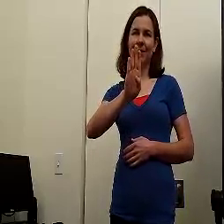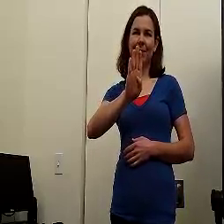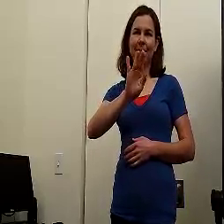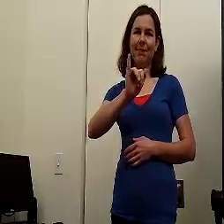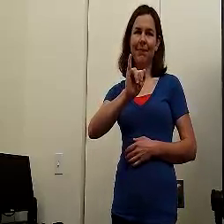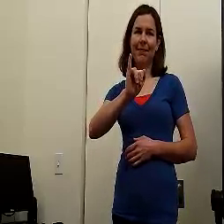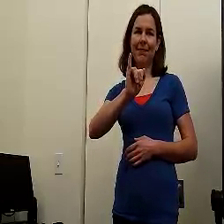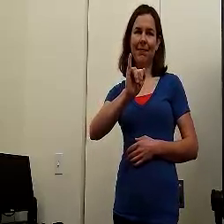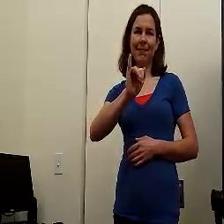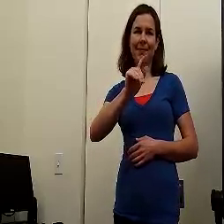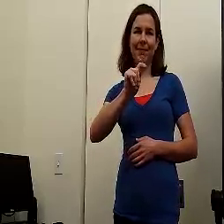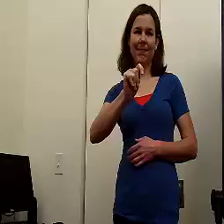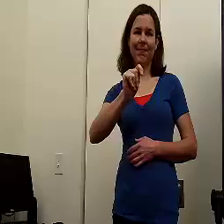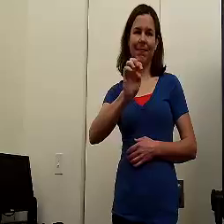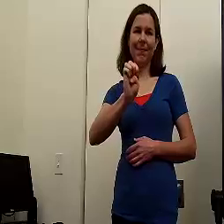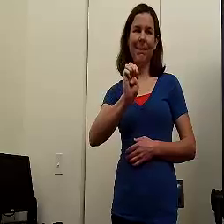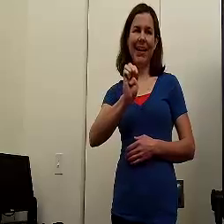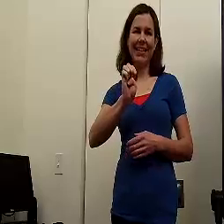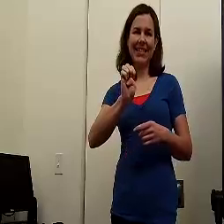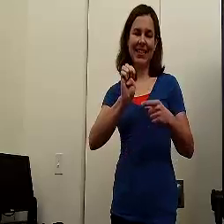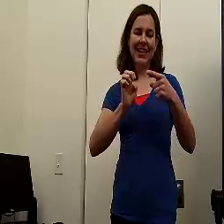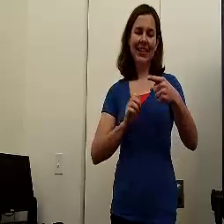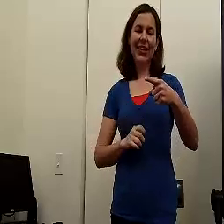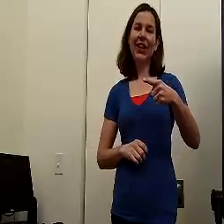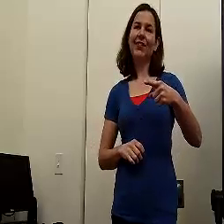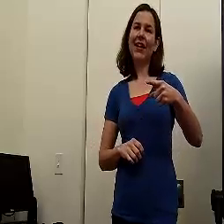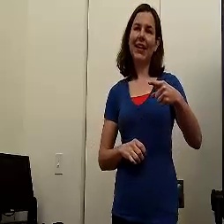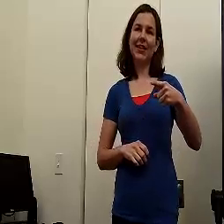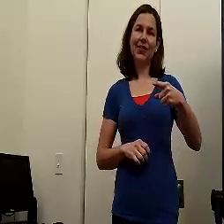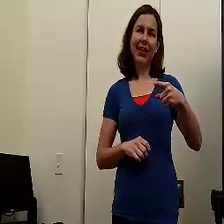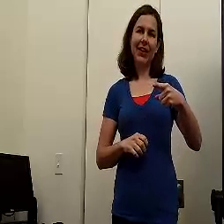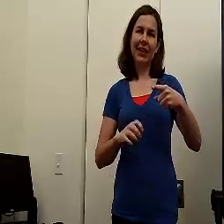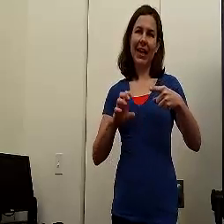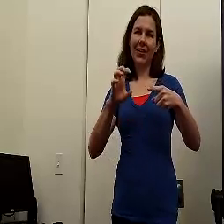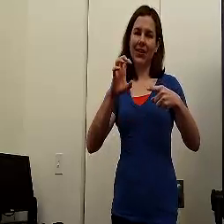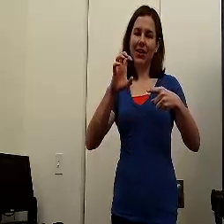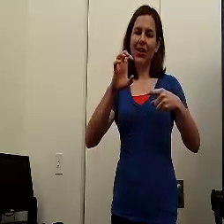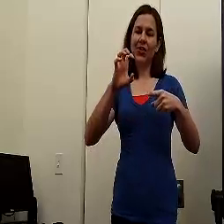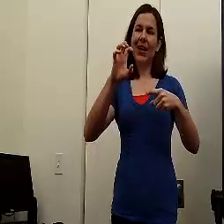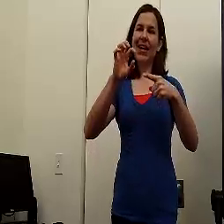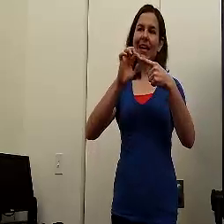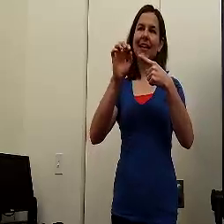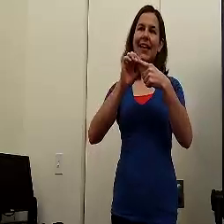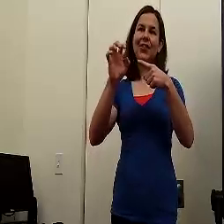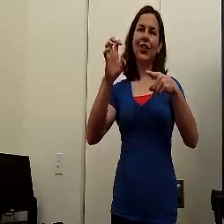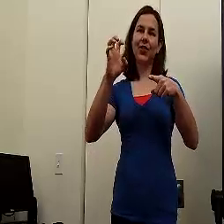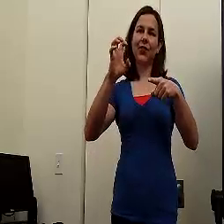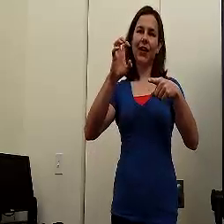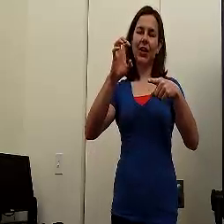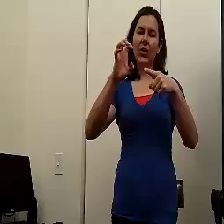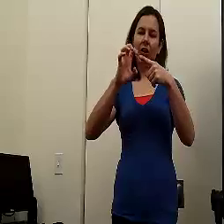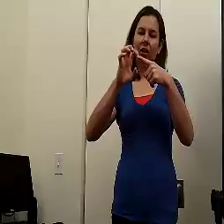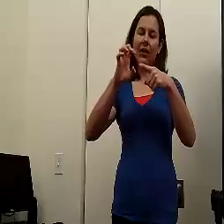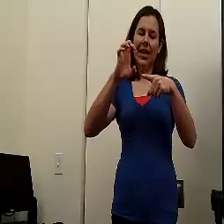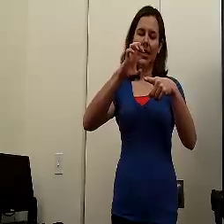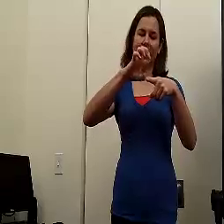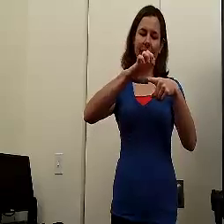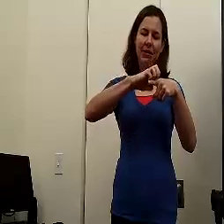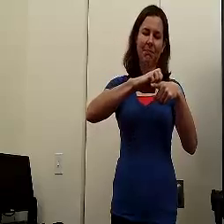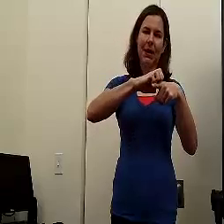Oh. Yeah. Bite. So your left hand, your I'm finger sorry, is out. more at the Your end. right hand, it's actually your fingernails that are going to bite on